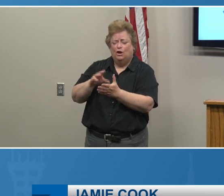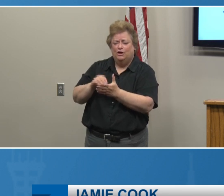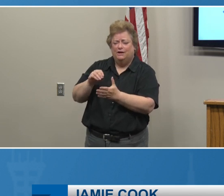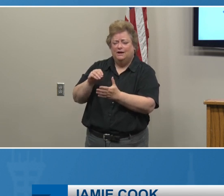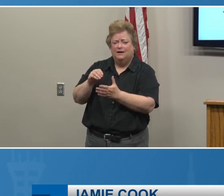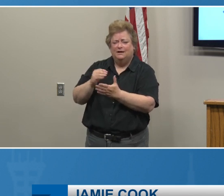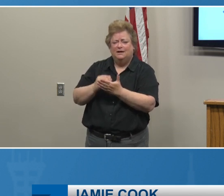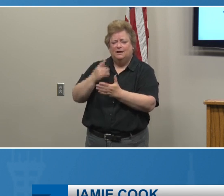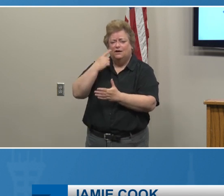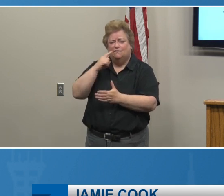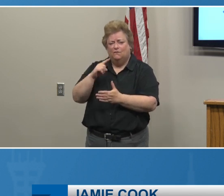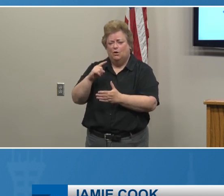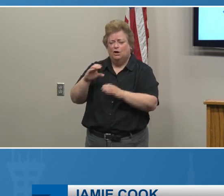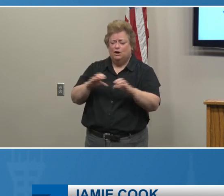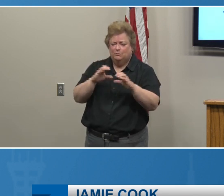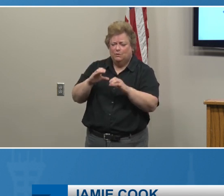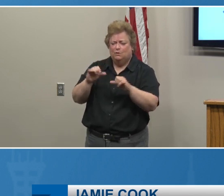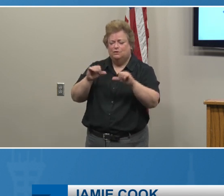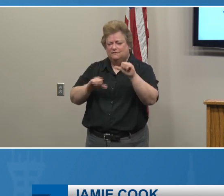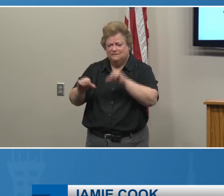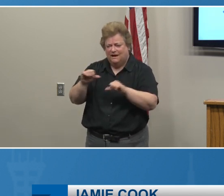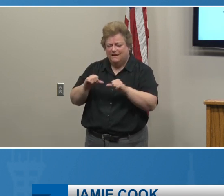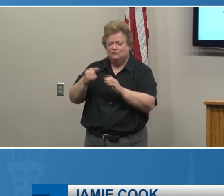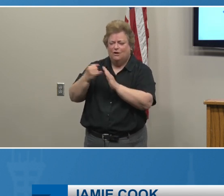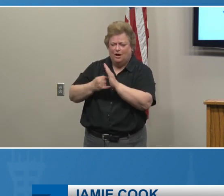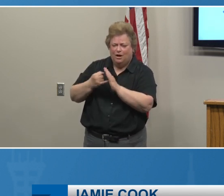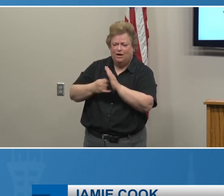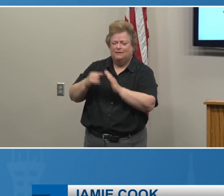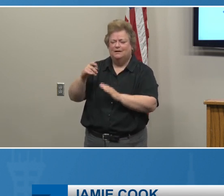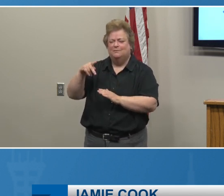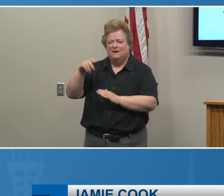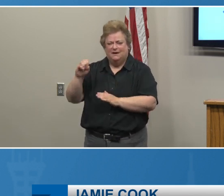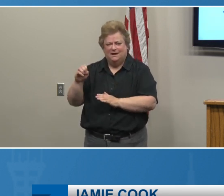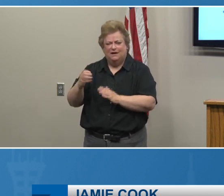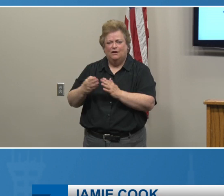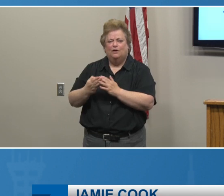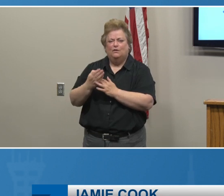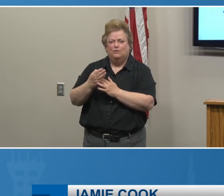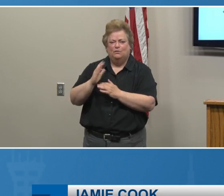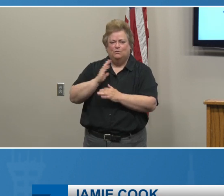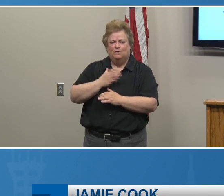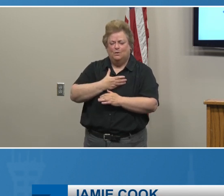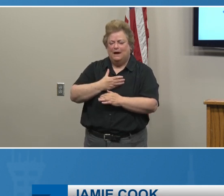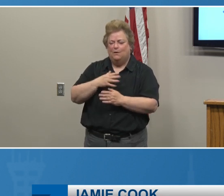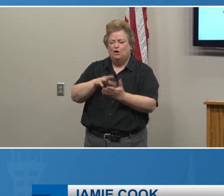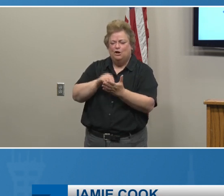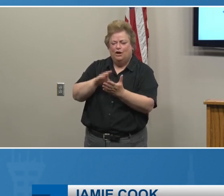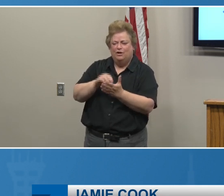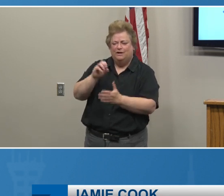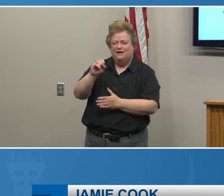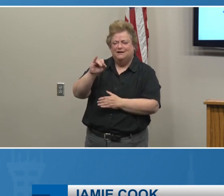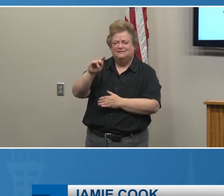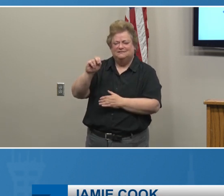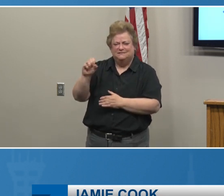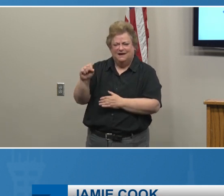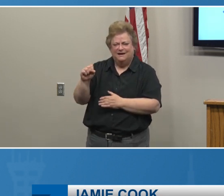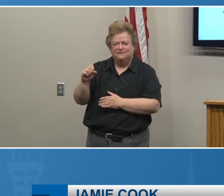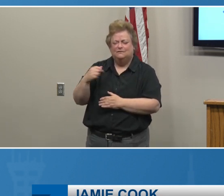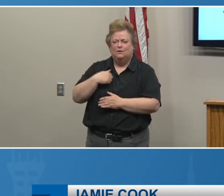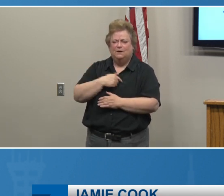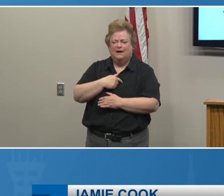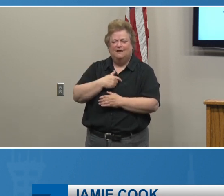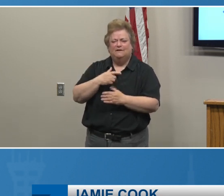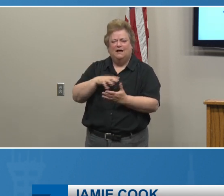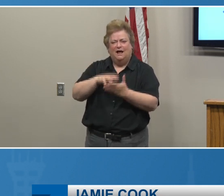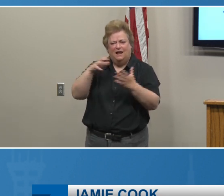area of computer science art music and PE through our camp remote learning sites so there's a lot of opportunities for